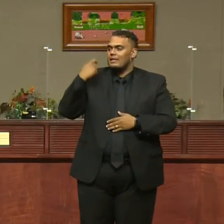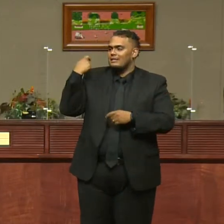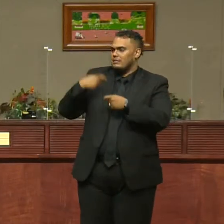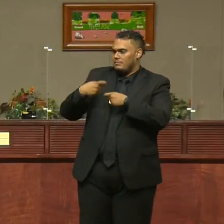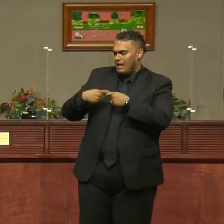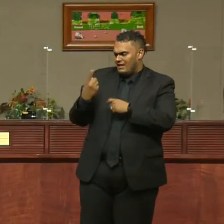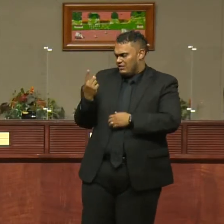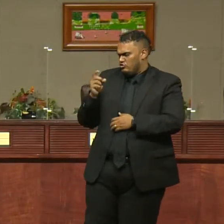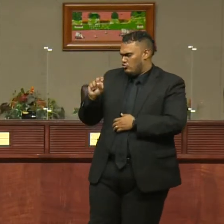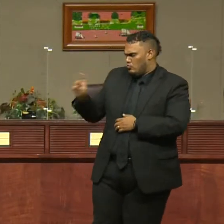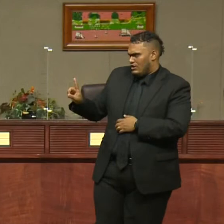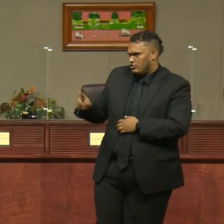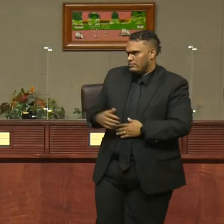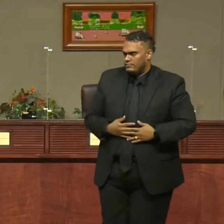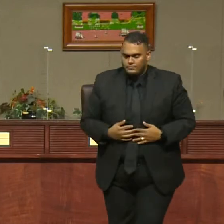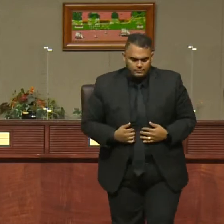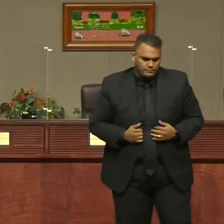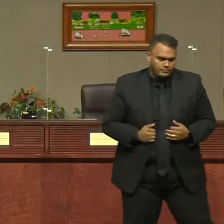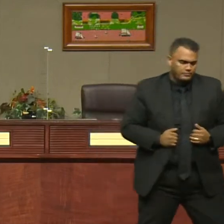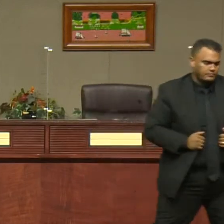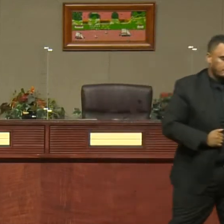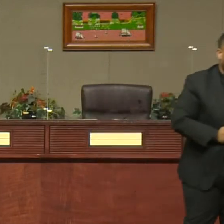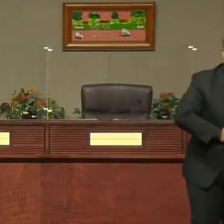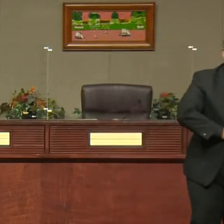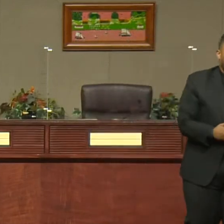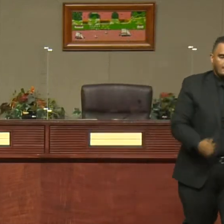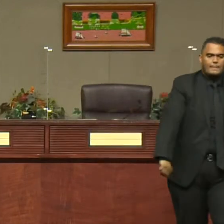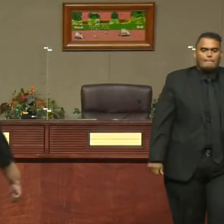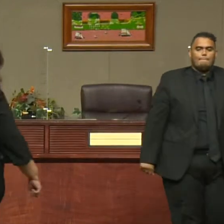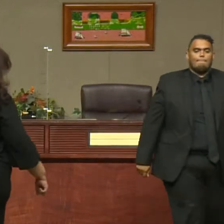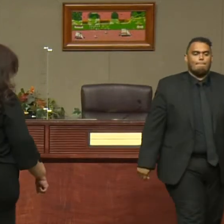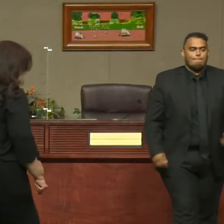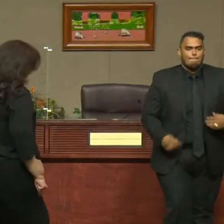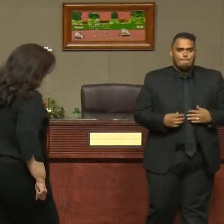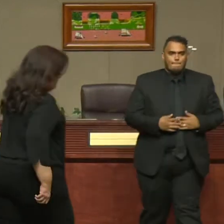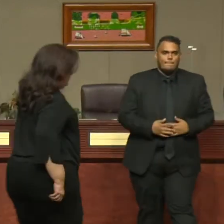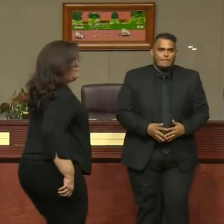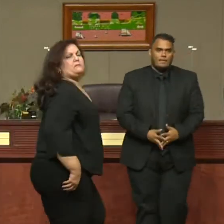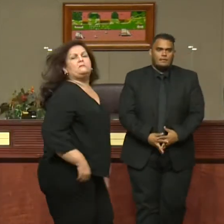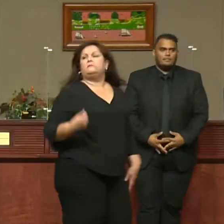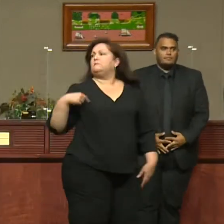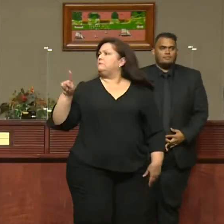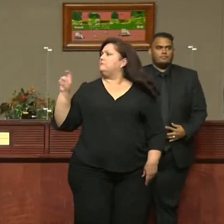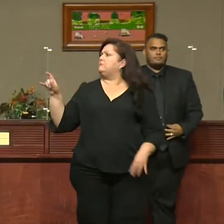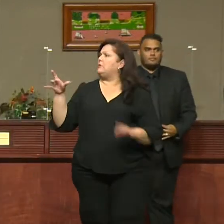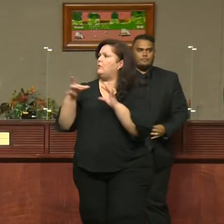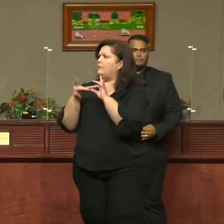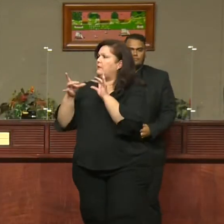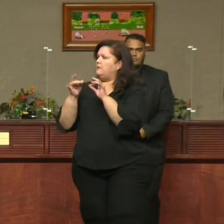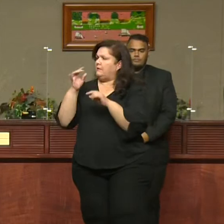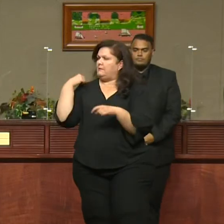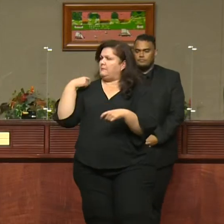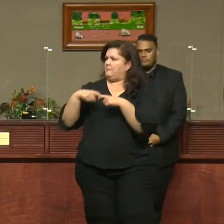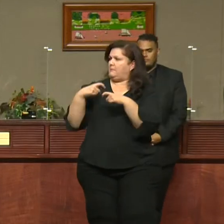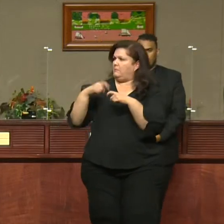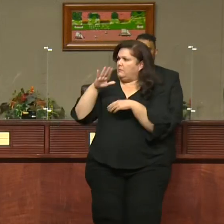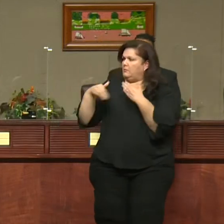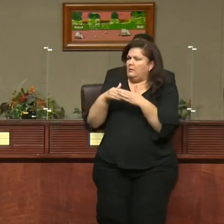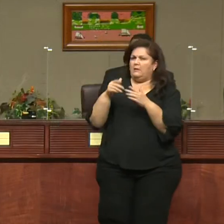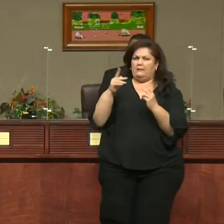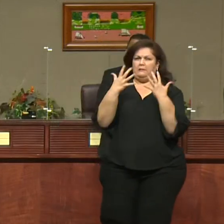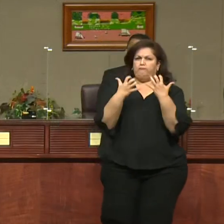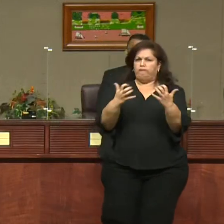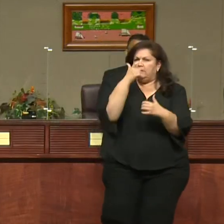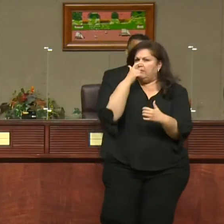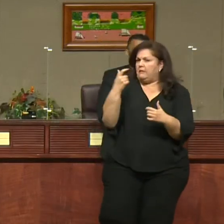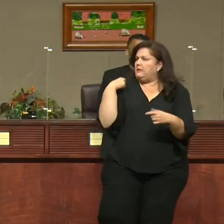Pregunta Edgar Carrillo para Telemundo. Primero, quisiera que hiciera ese comentario, por favor, en español para toda la audiencia hispana sobre las